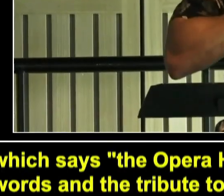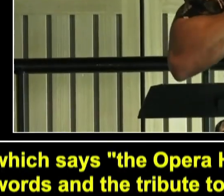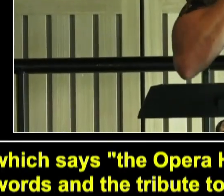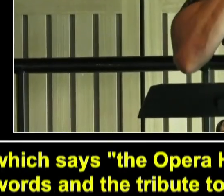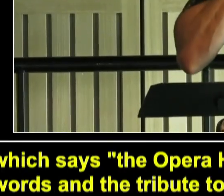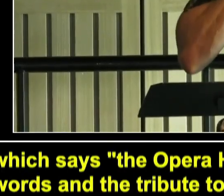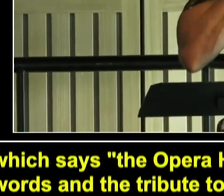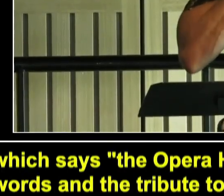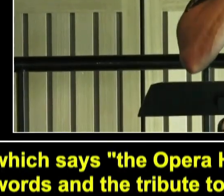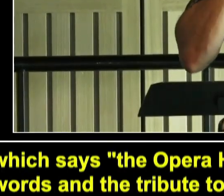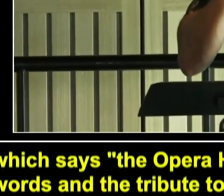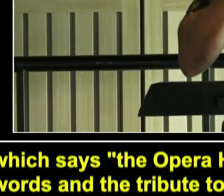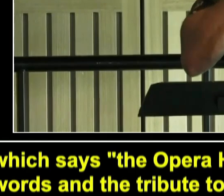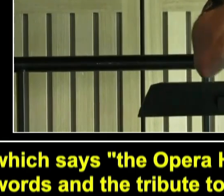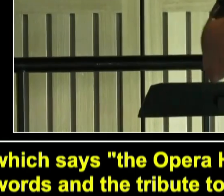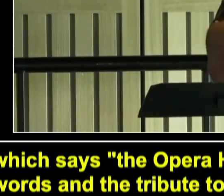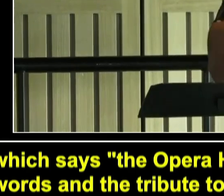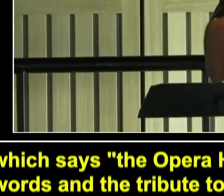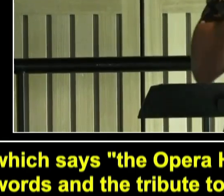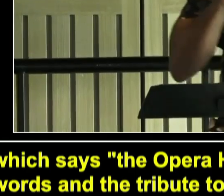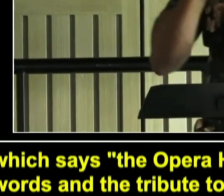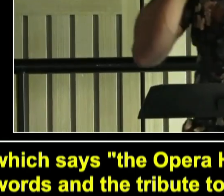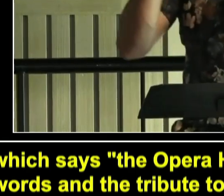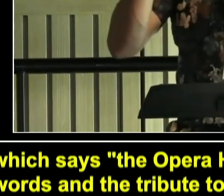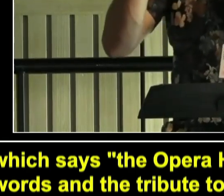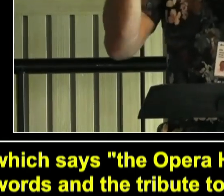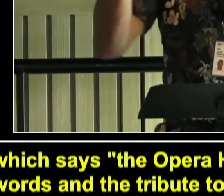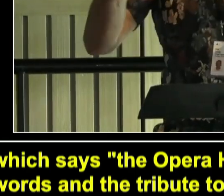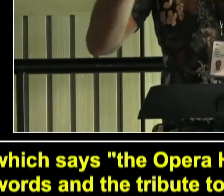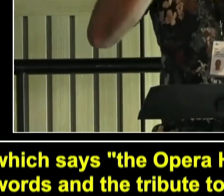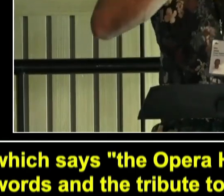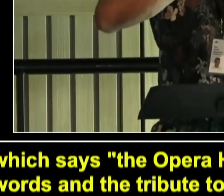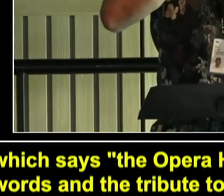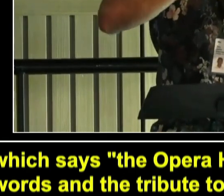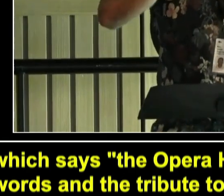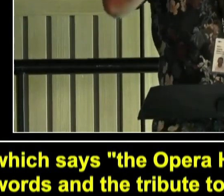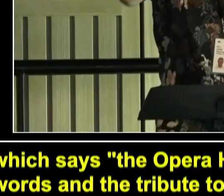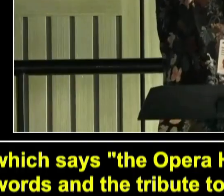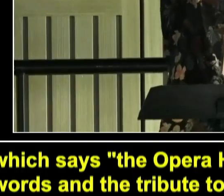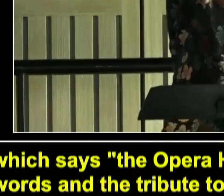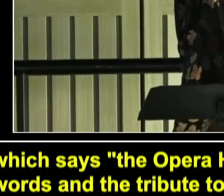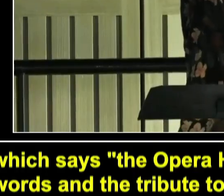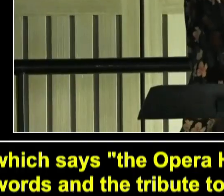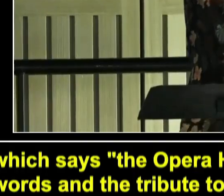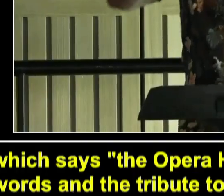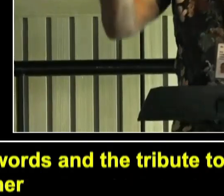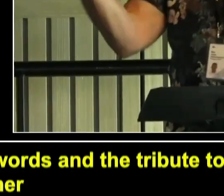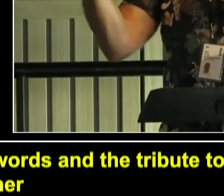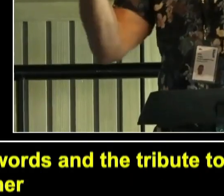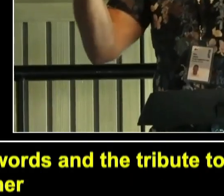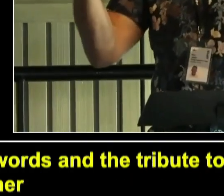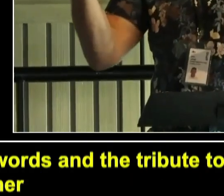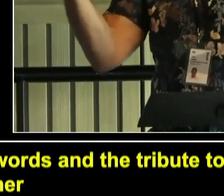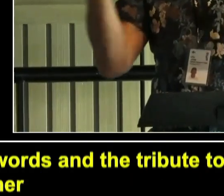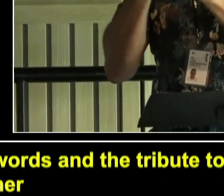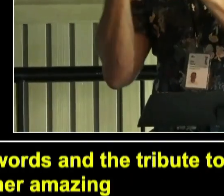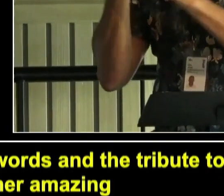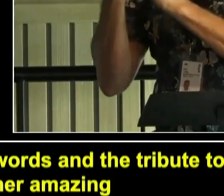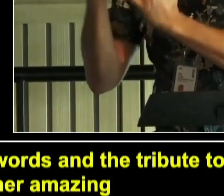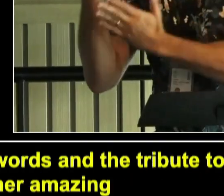She'll be sorely missed. And we really value her amazing mark that she